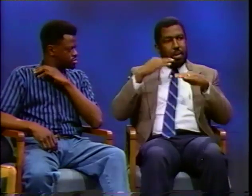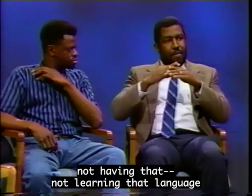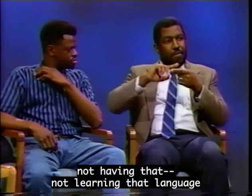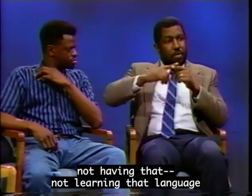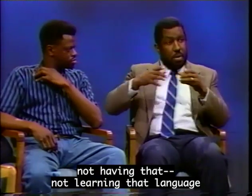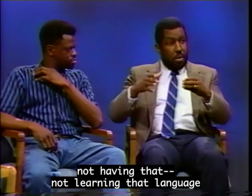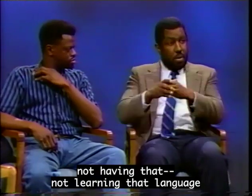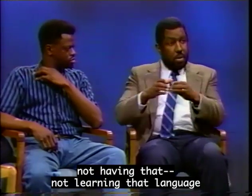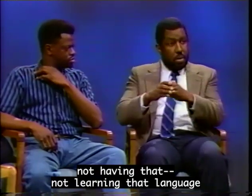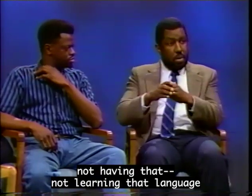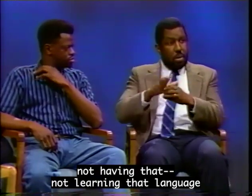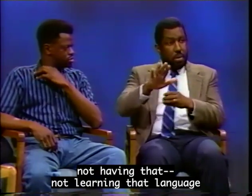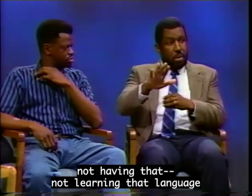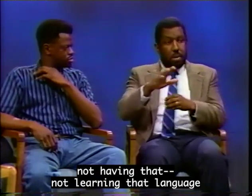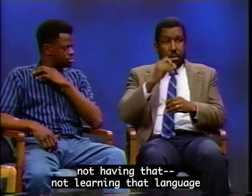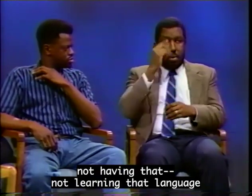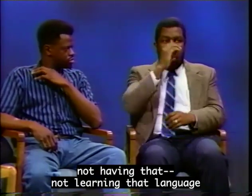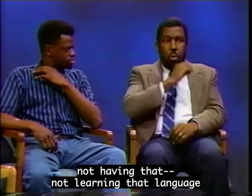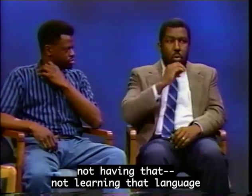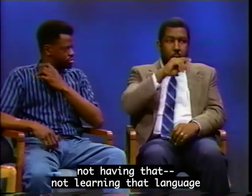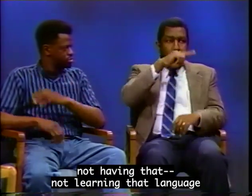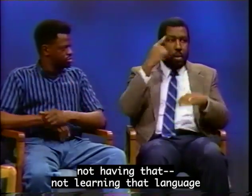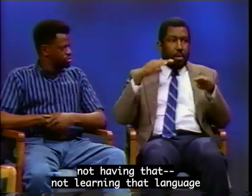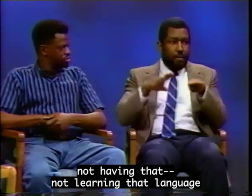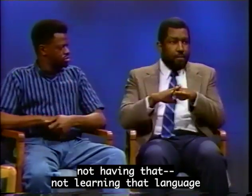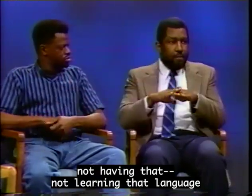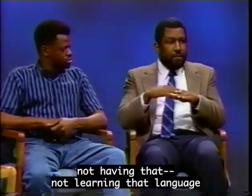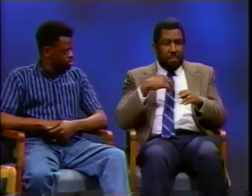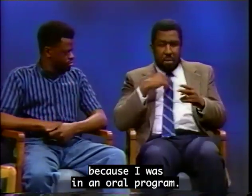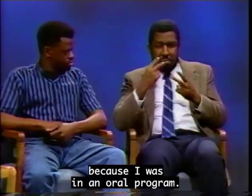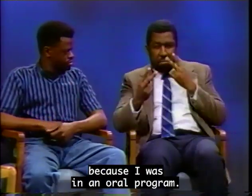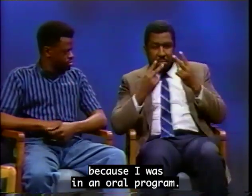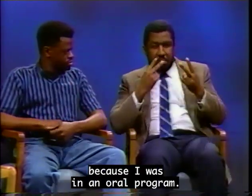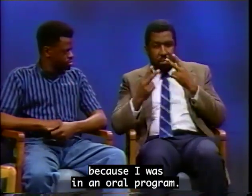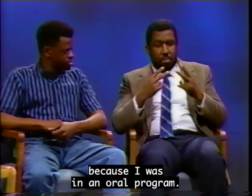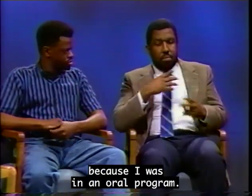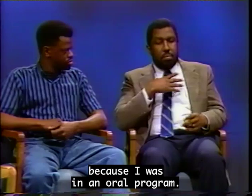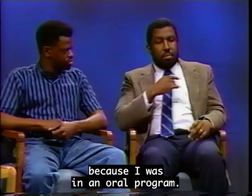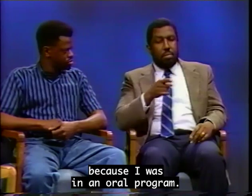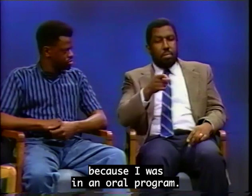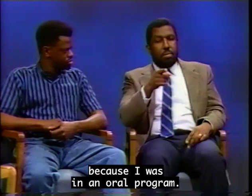great not learning that language, because I was in an oral program.